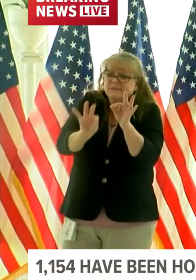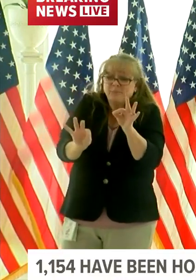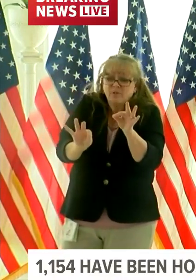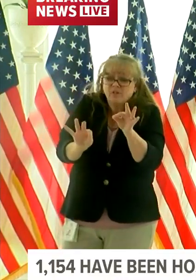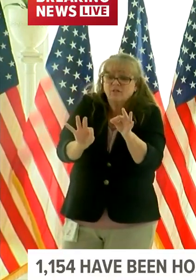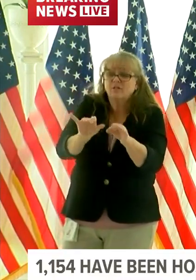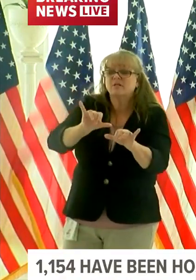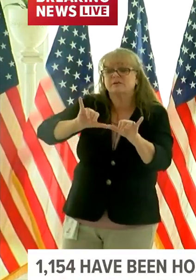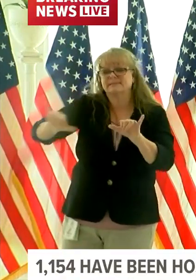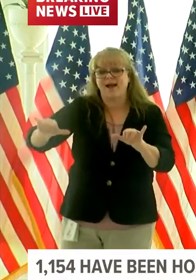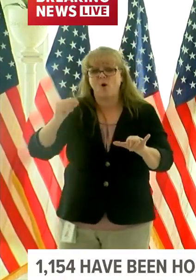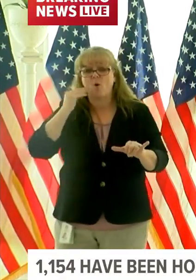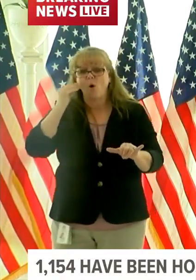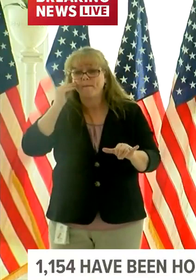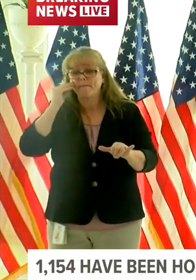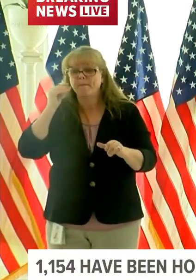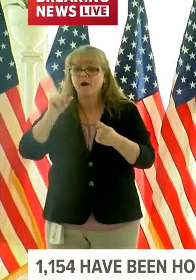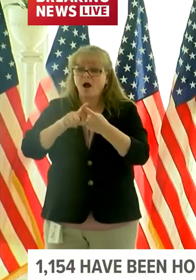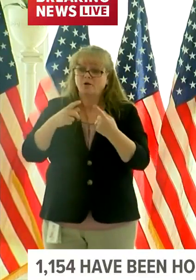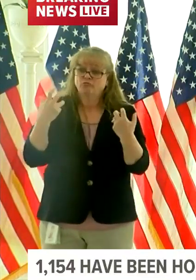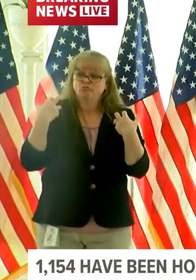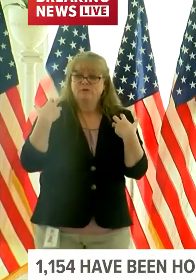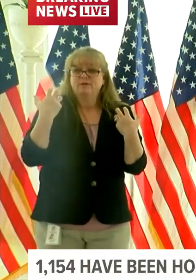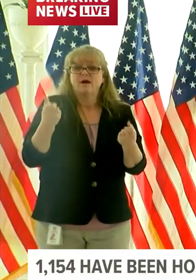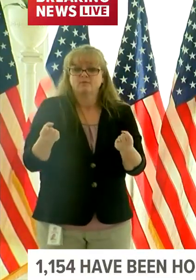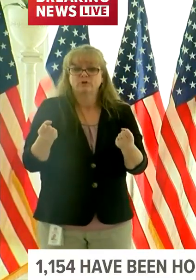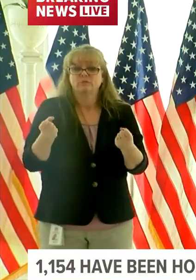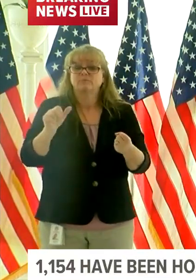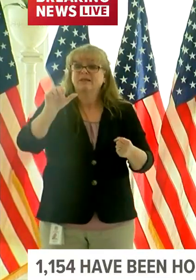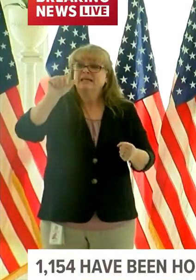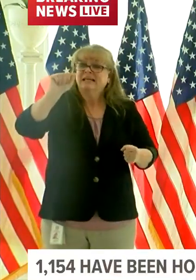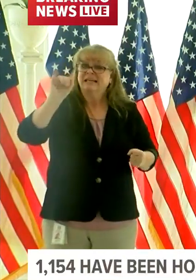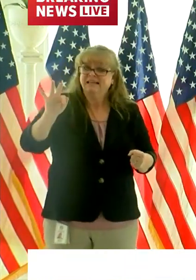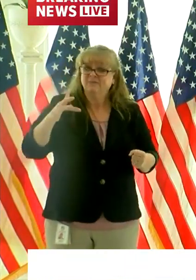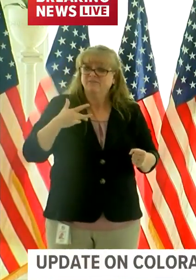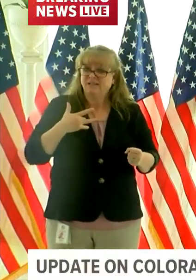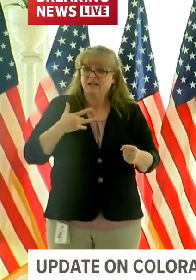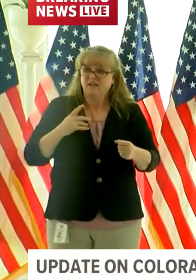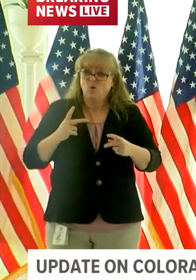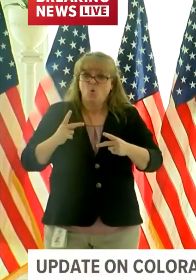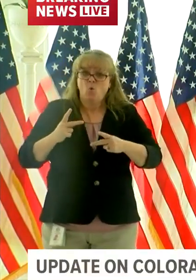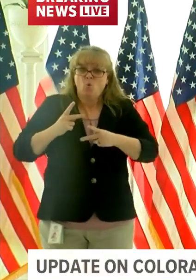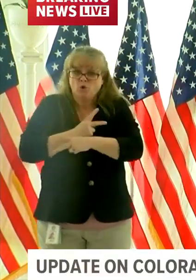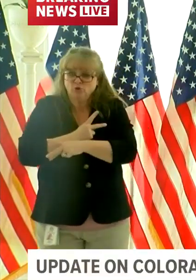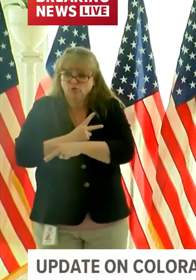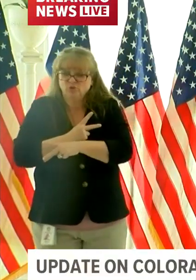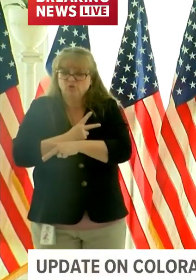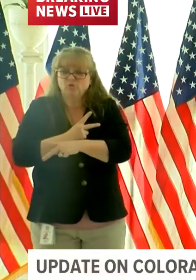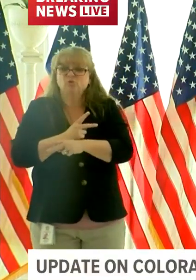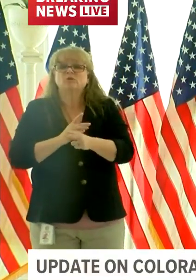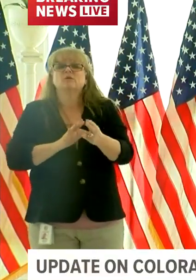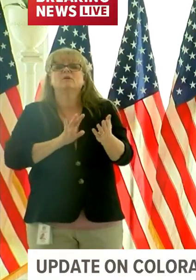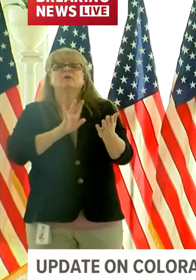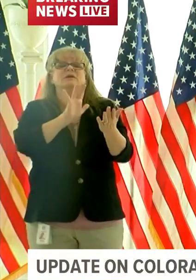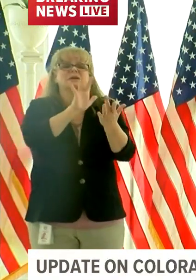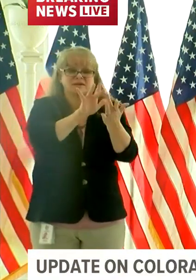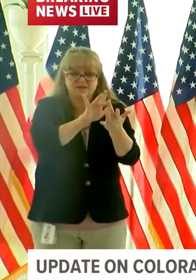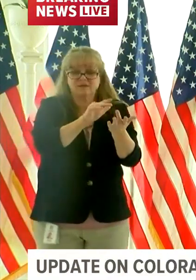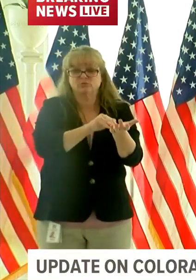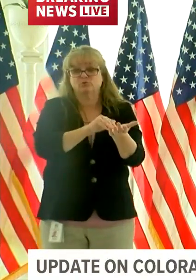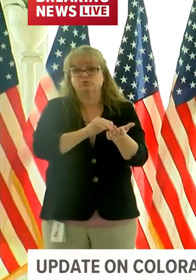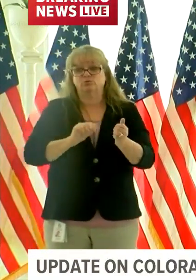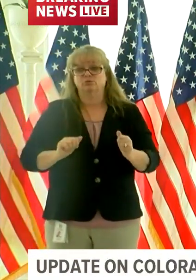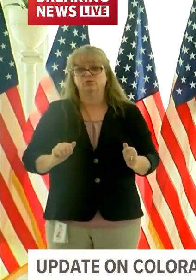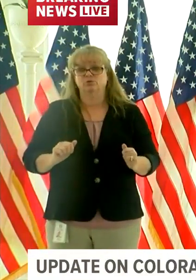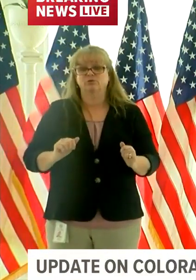and try to get better, and you seek out medical care if you urgently need it, right? No matter what that condition is. So the situation would be